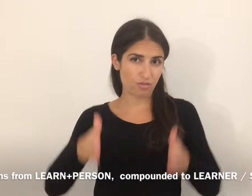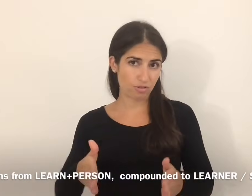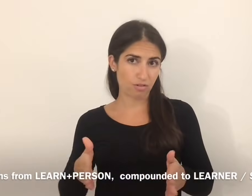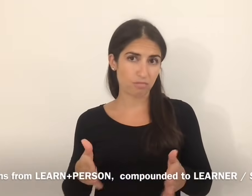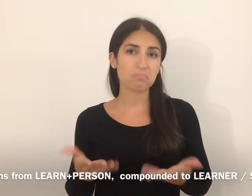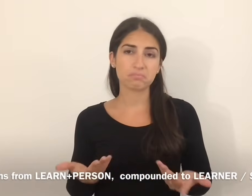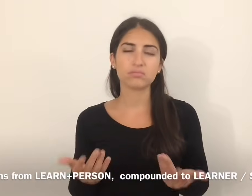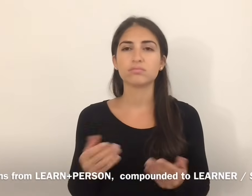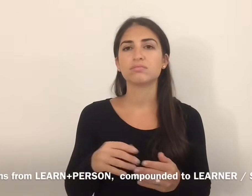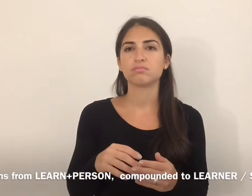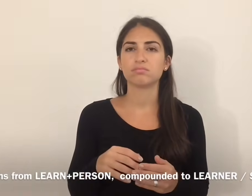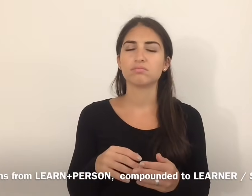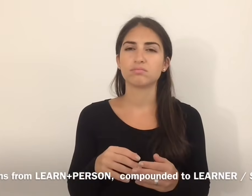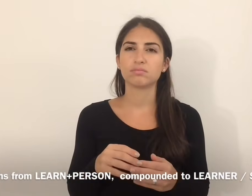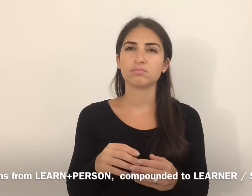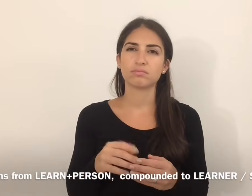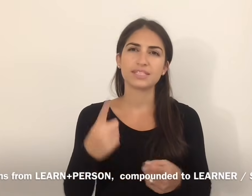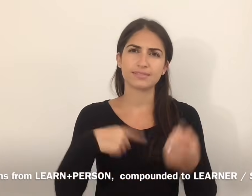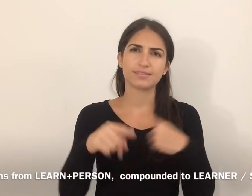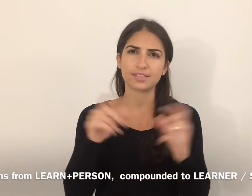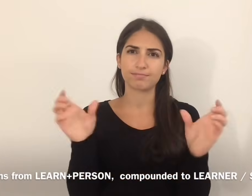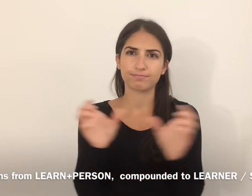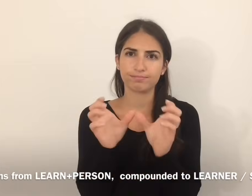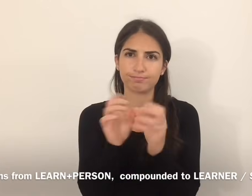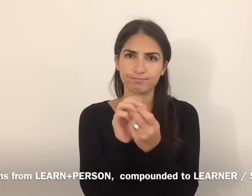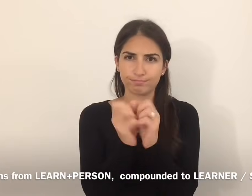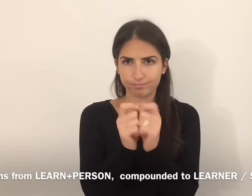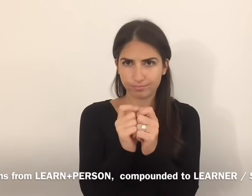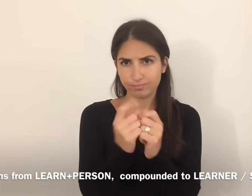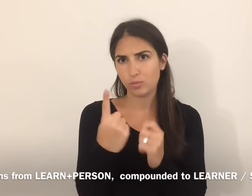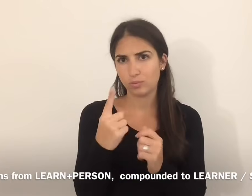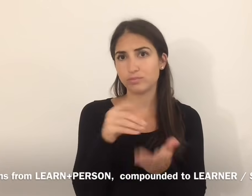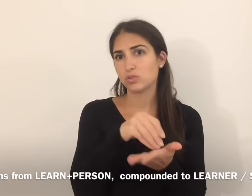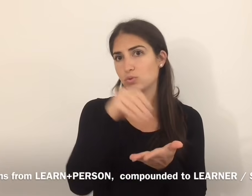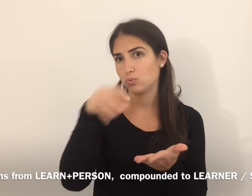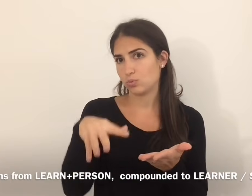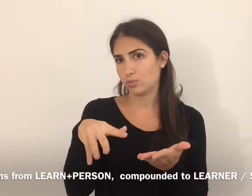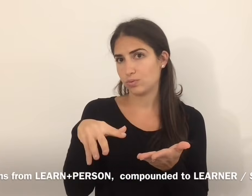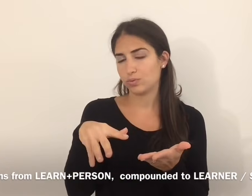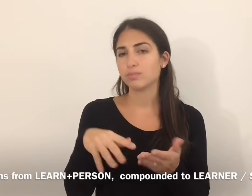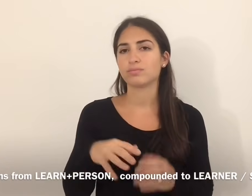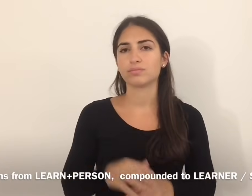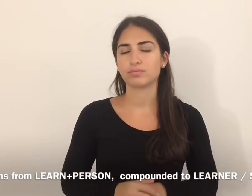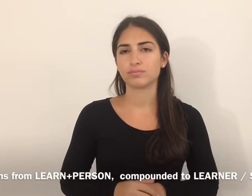So here we have learner, learn plus the person marker. The signs combine into one.